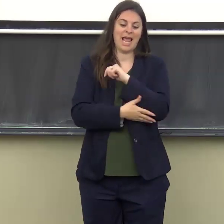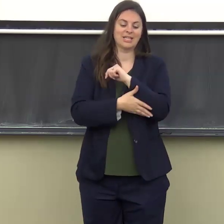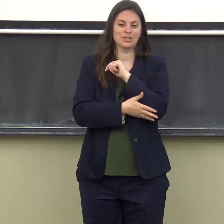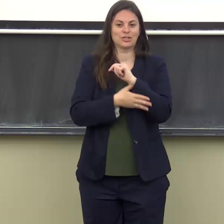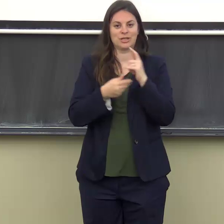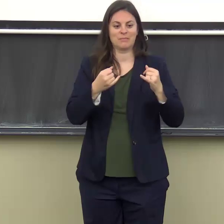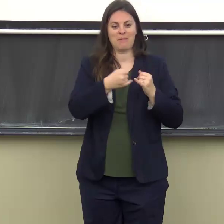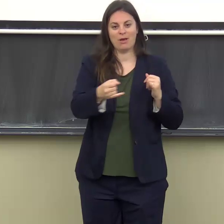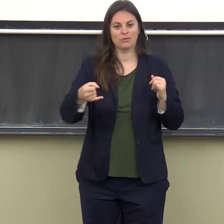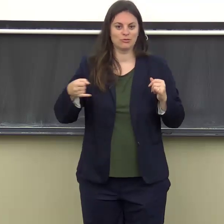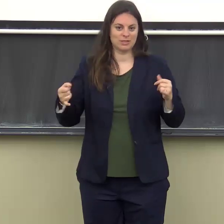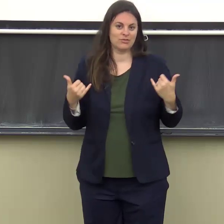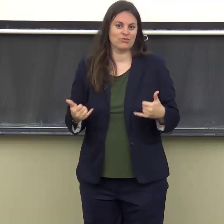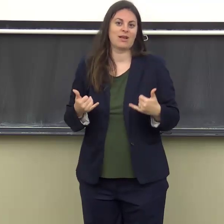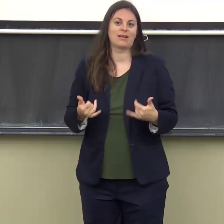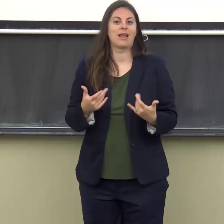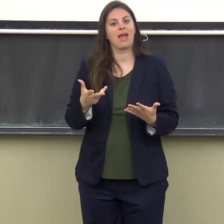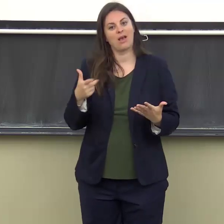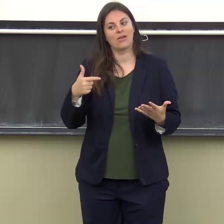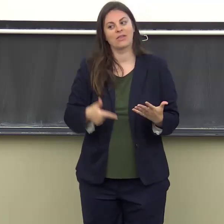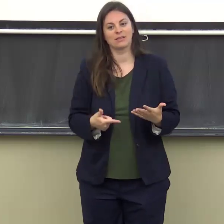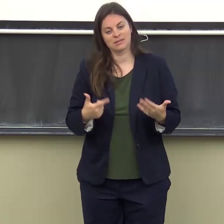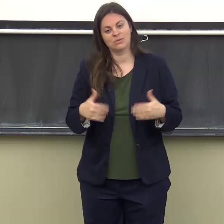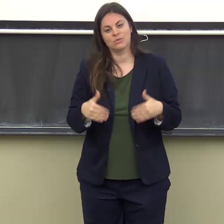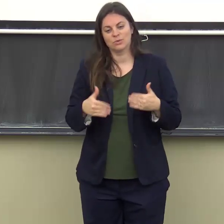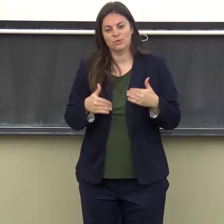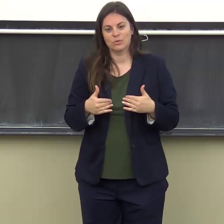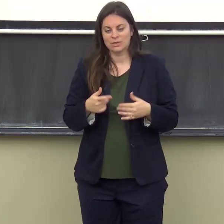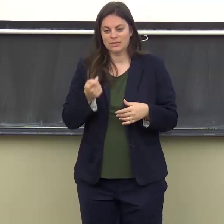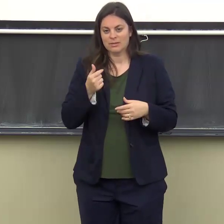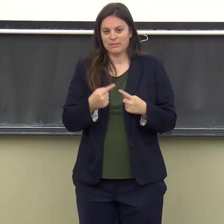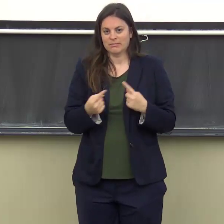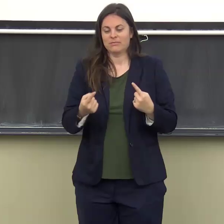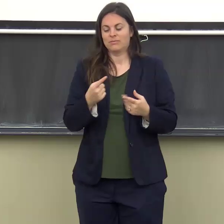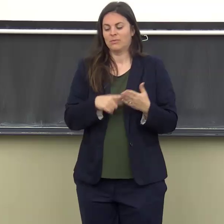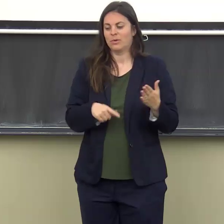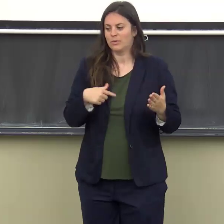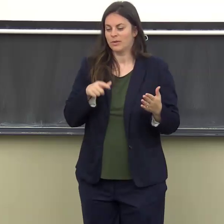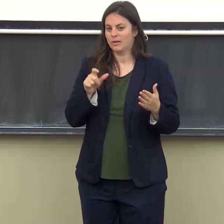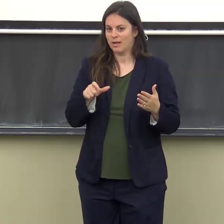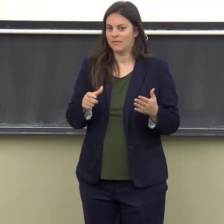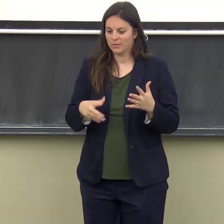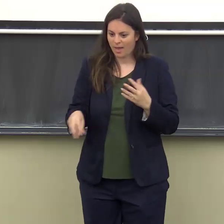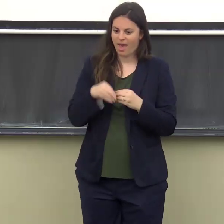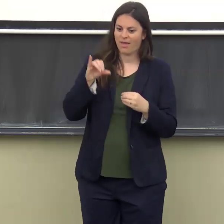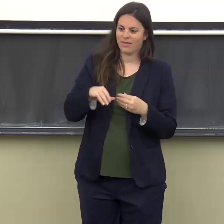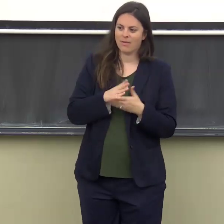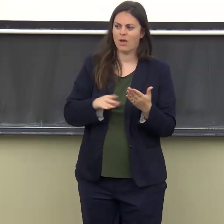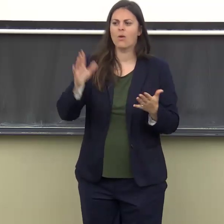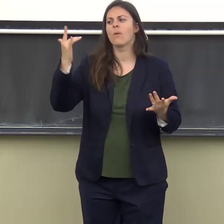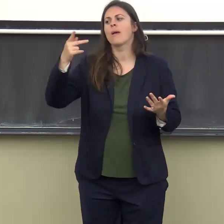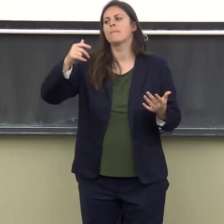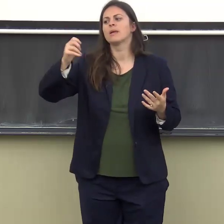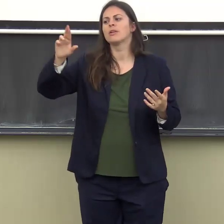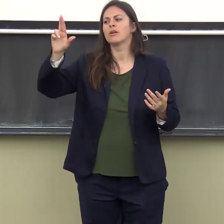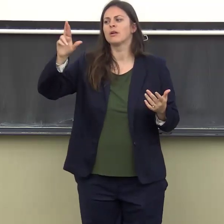the moment is really quite counterproductive to what we want to do. Study you mentioned where you. Wait, Peter, just a